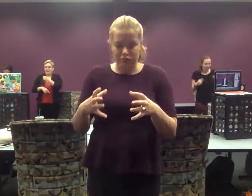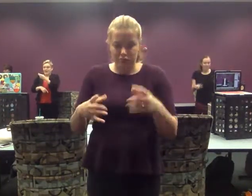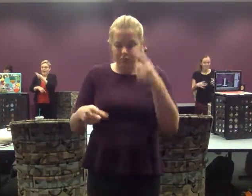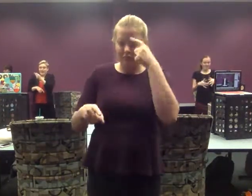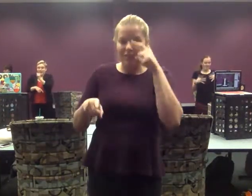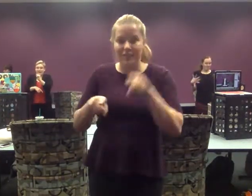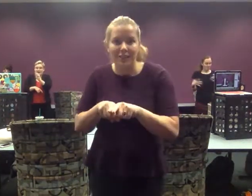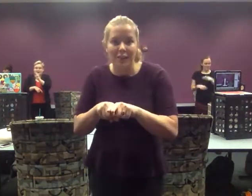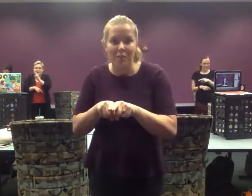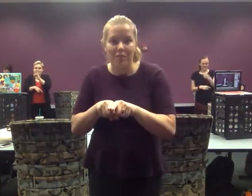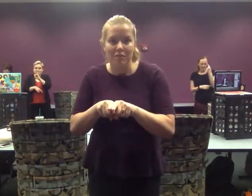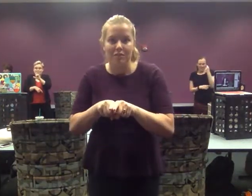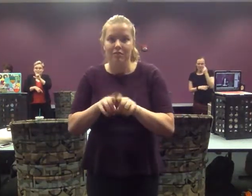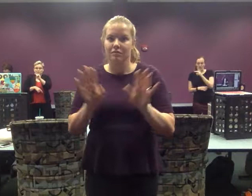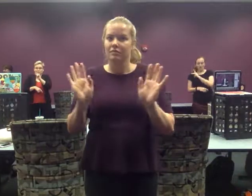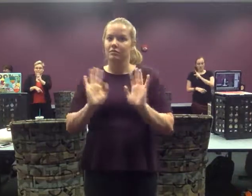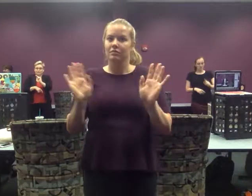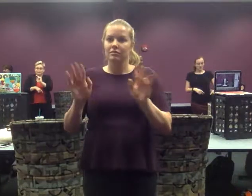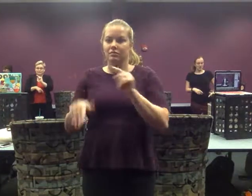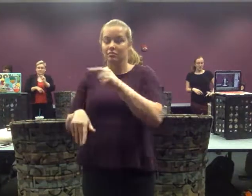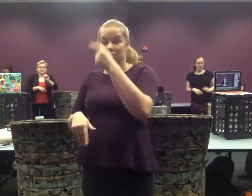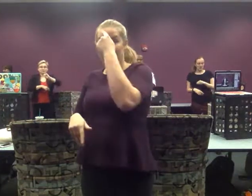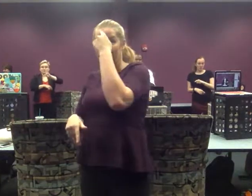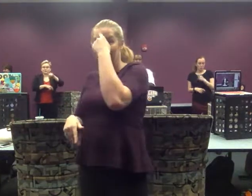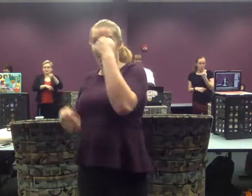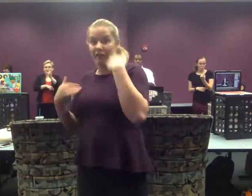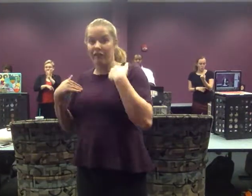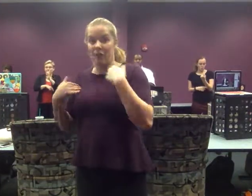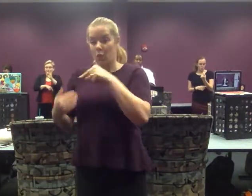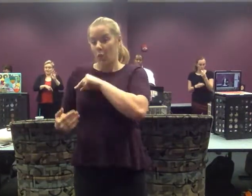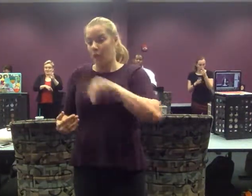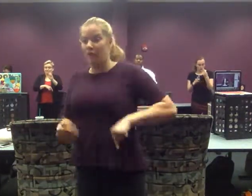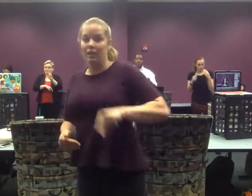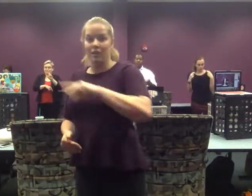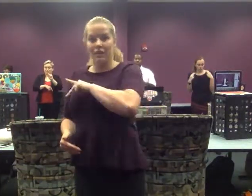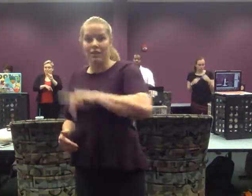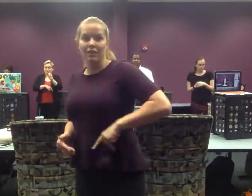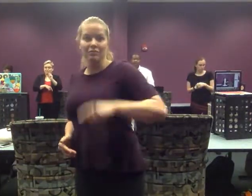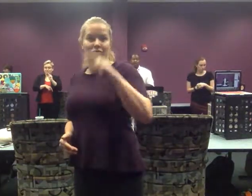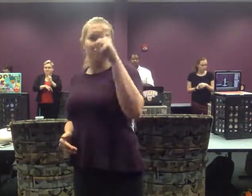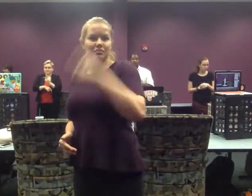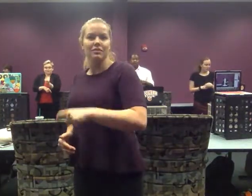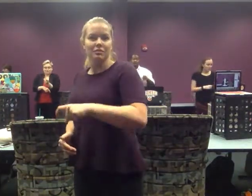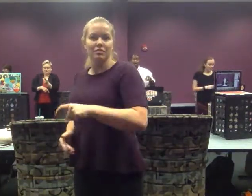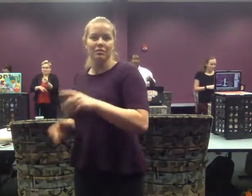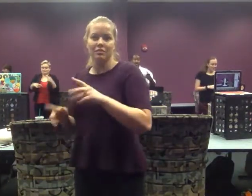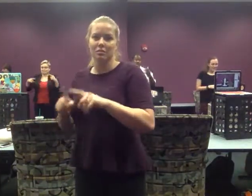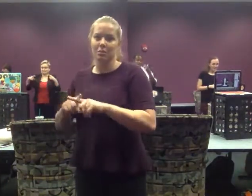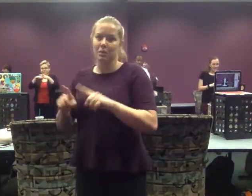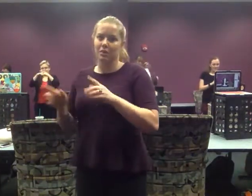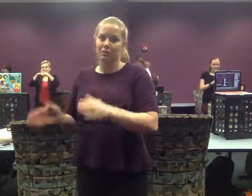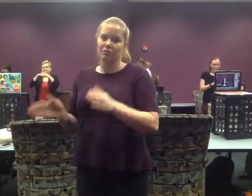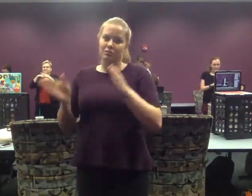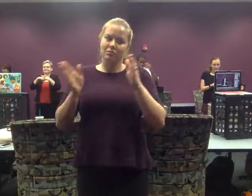monarchy. Jefferson thought the real wisdom of the nation resided in the crossroads store.